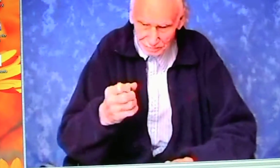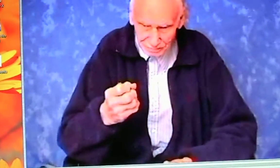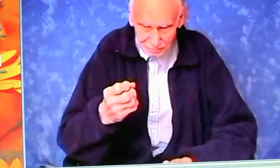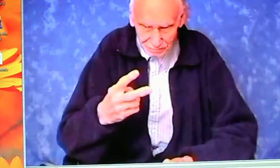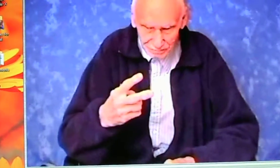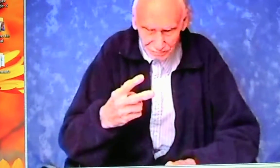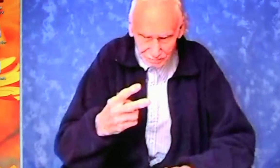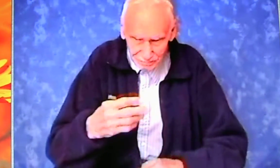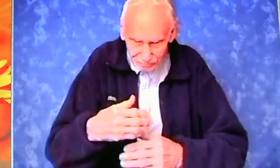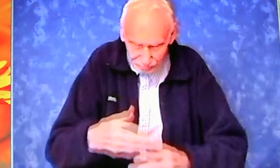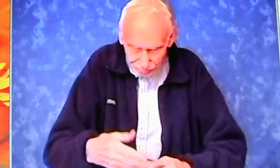1912.